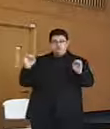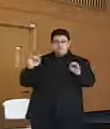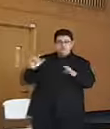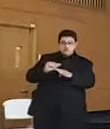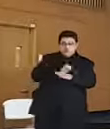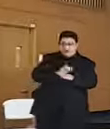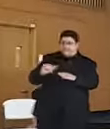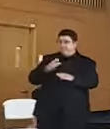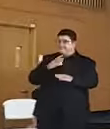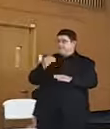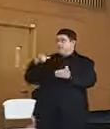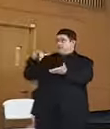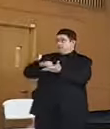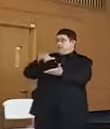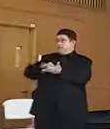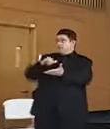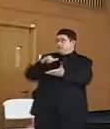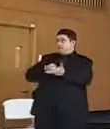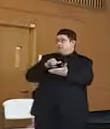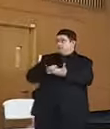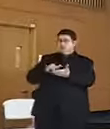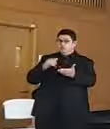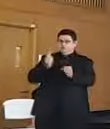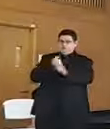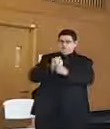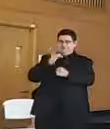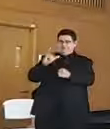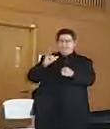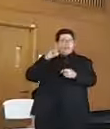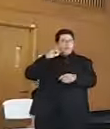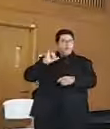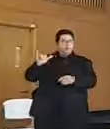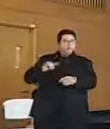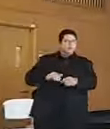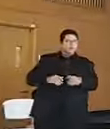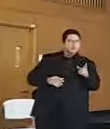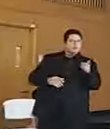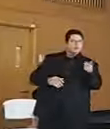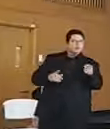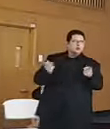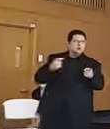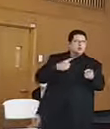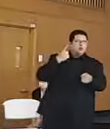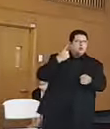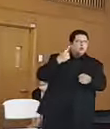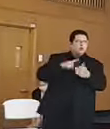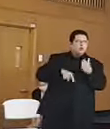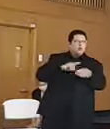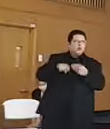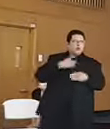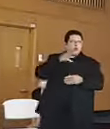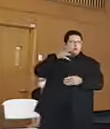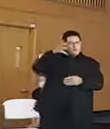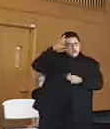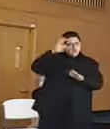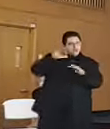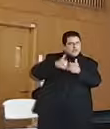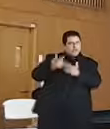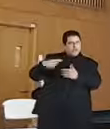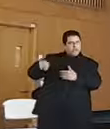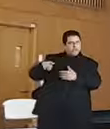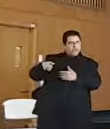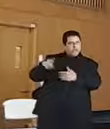it's impossible to make the right behaviors be permanent. Wanted to ask about the parents who both work and how they're going to handle